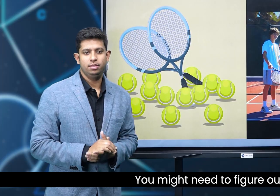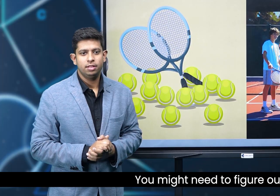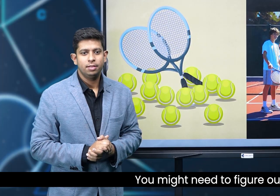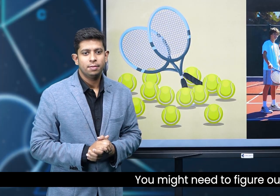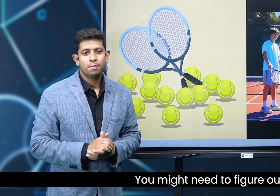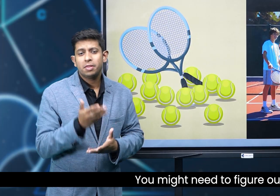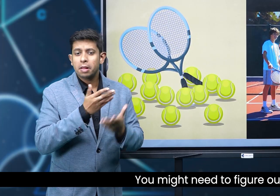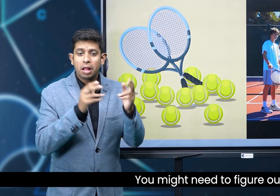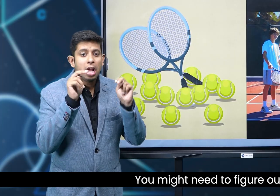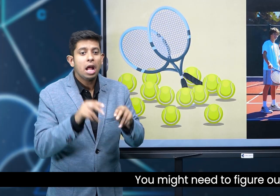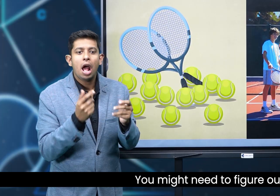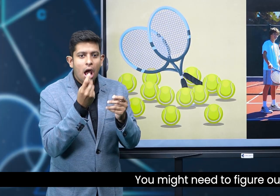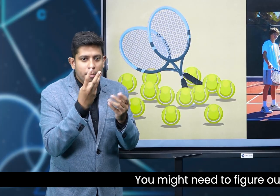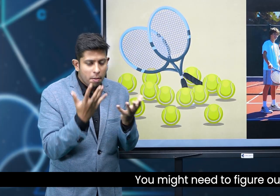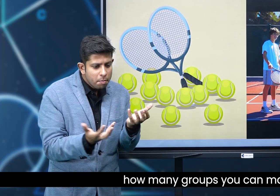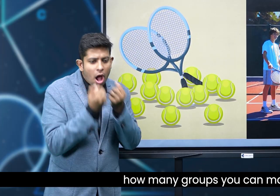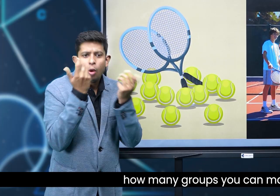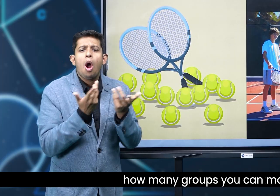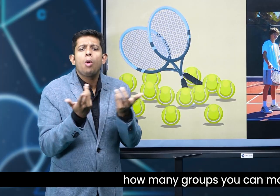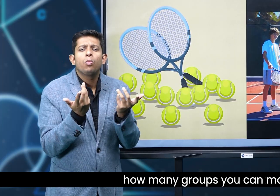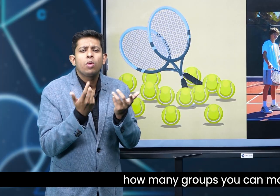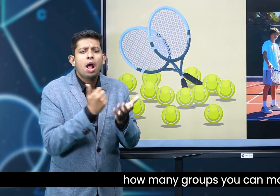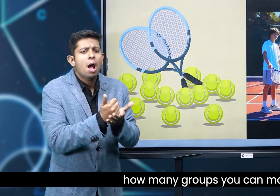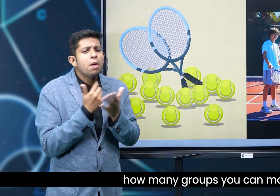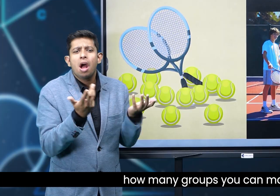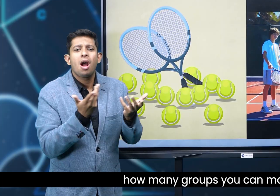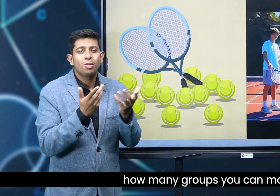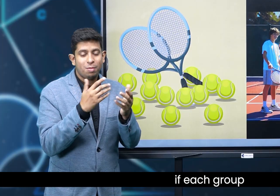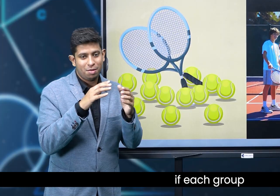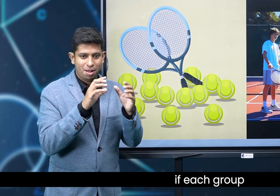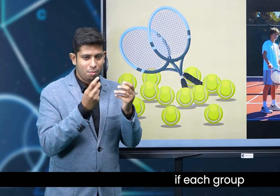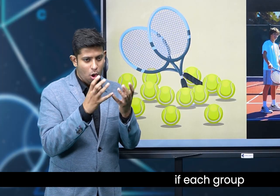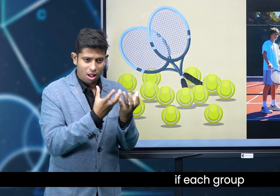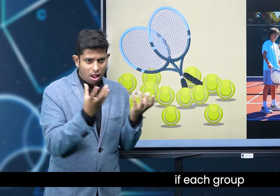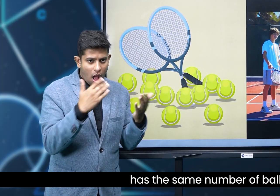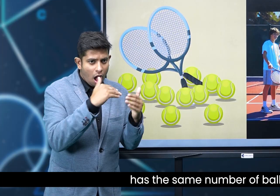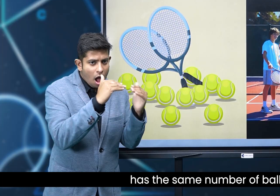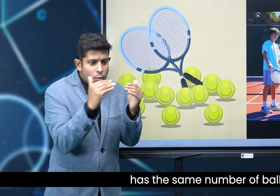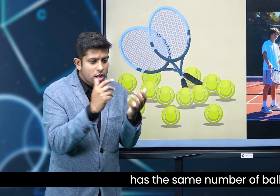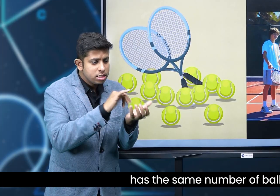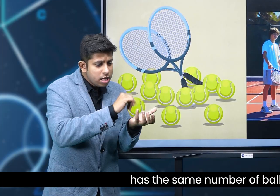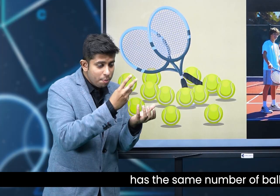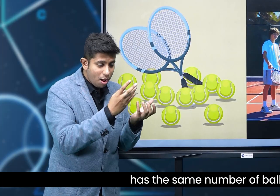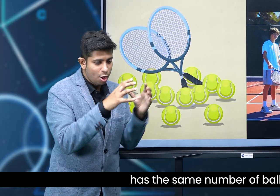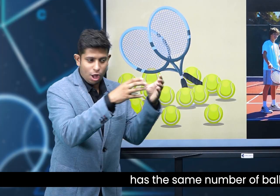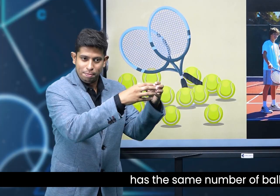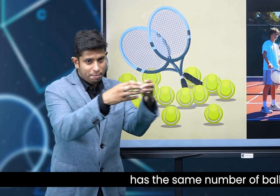You might need to figure out how many groups you can make if each group has the same number of balls.